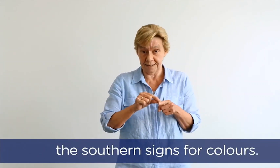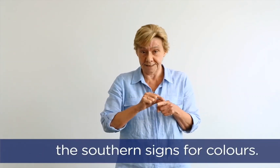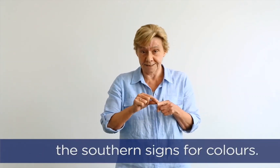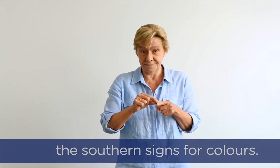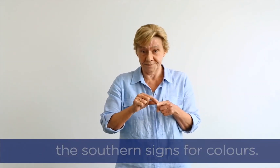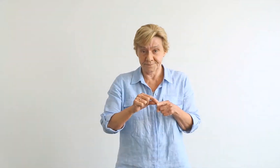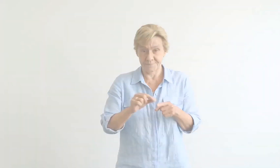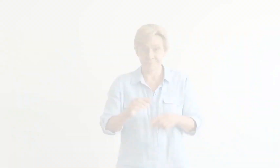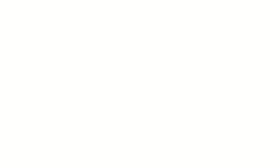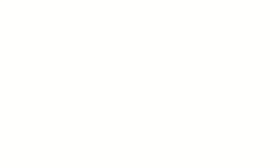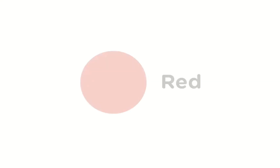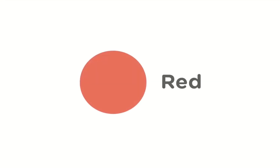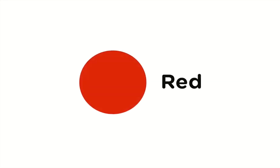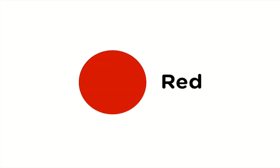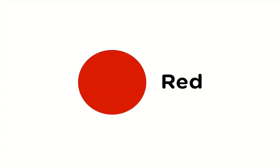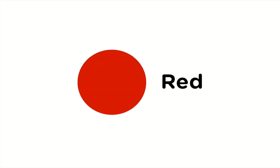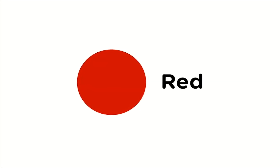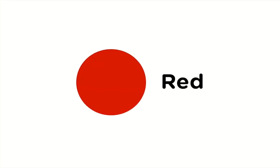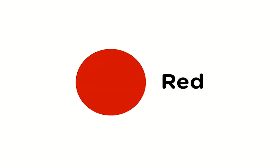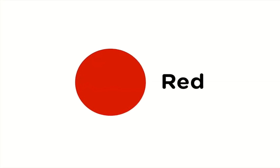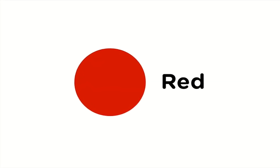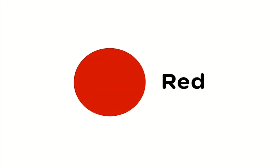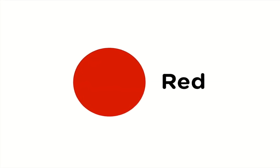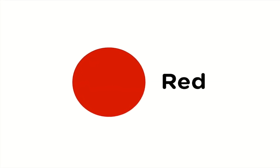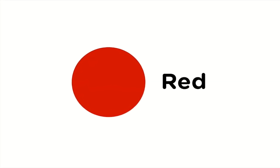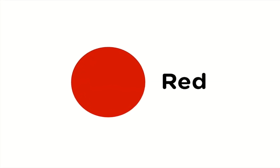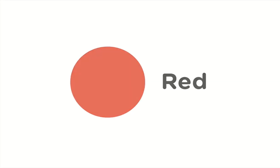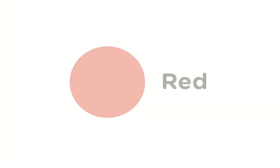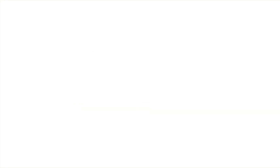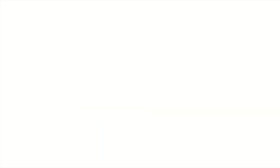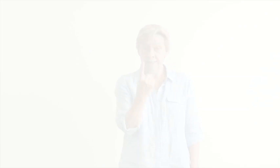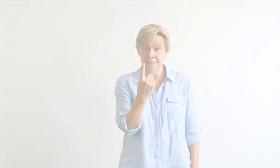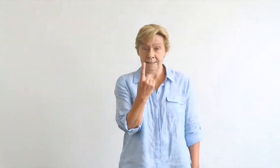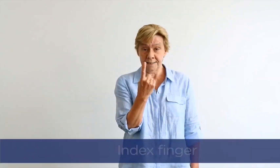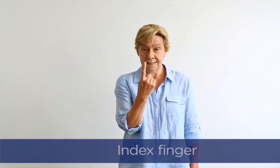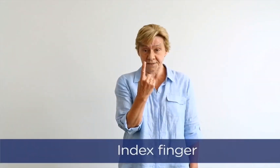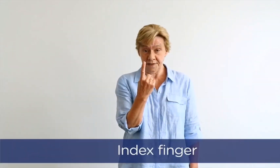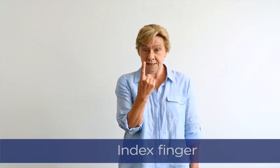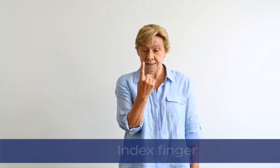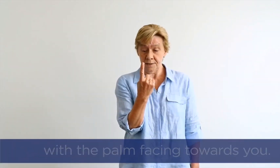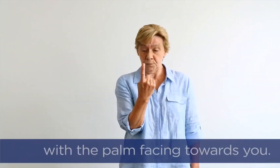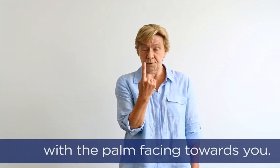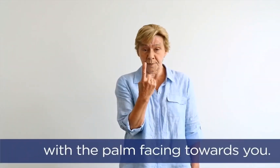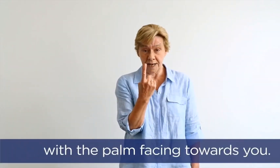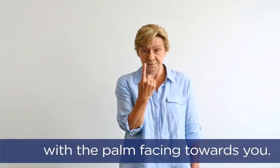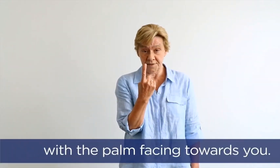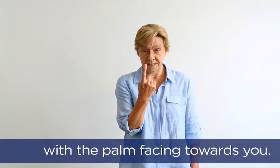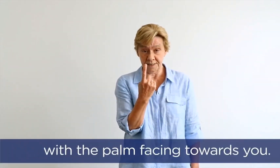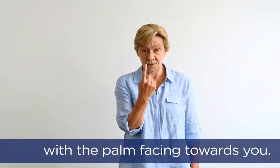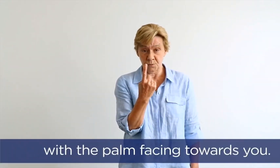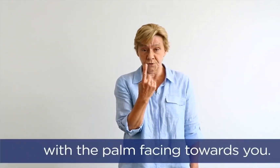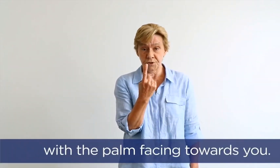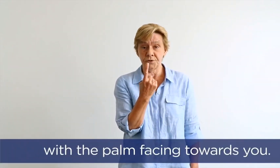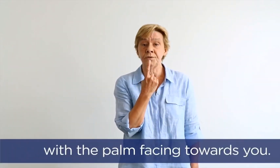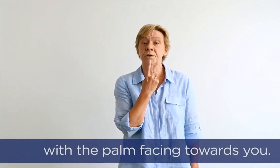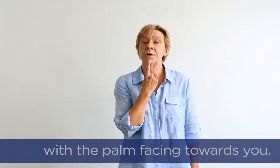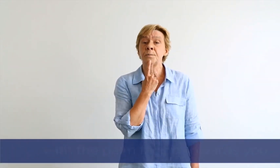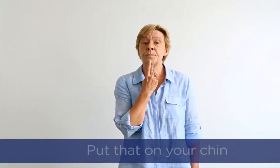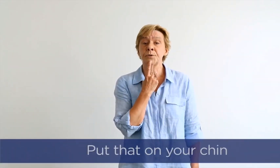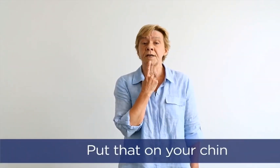colours. First one is red. Index finger with the palm facing towards you, put that on